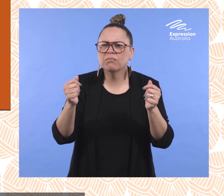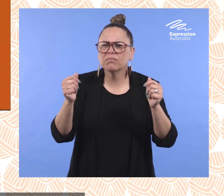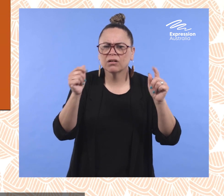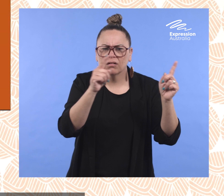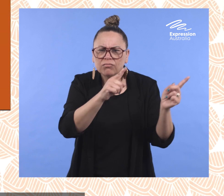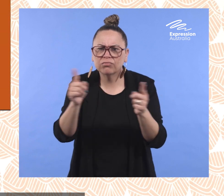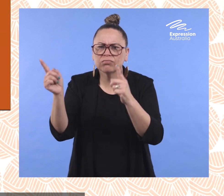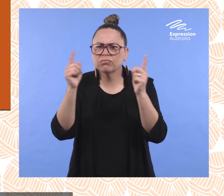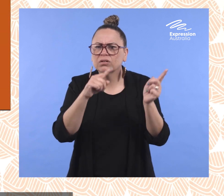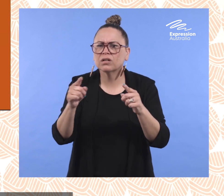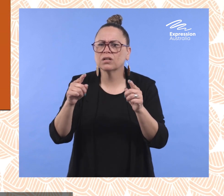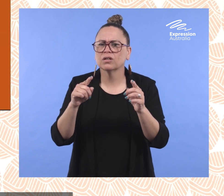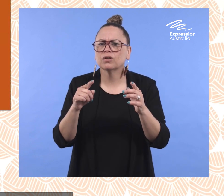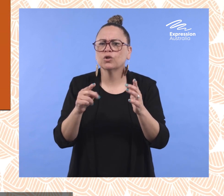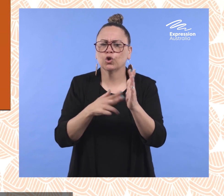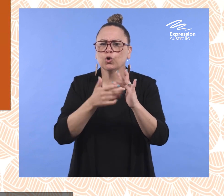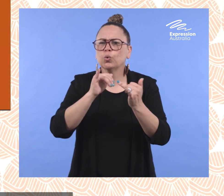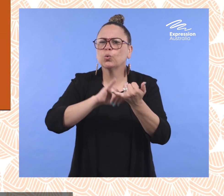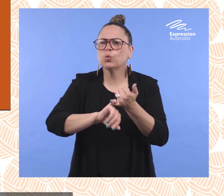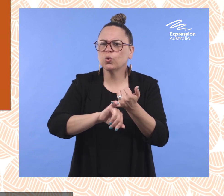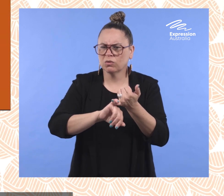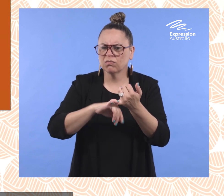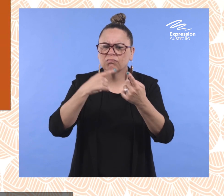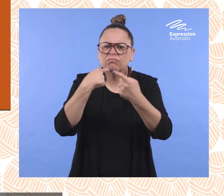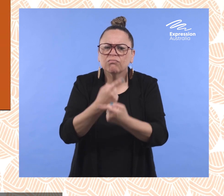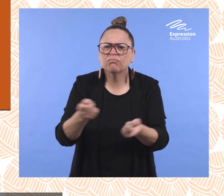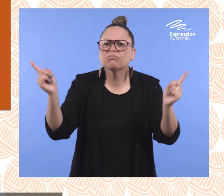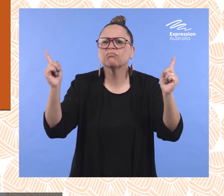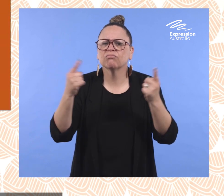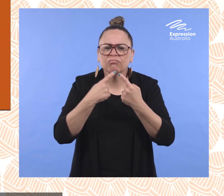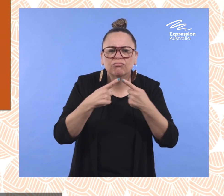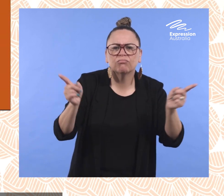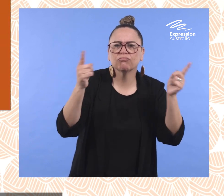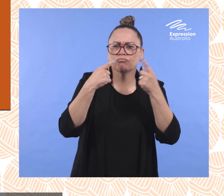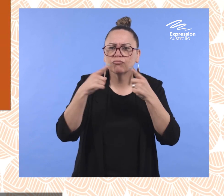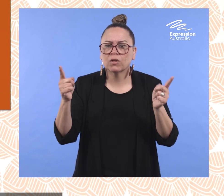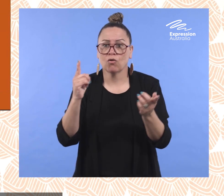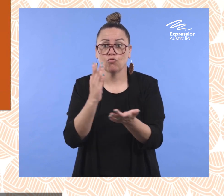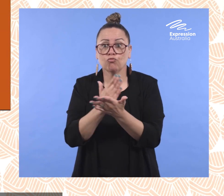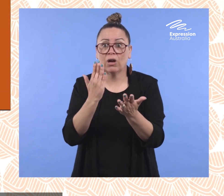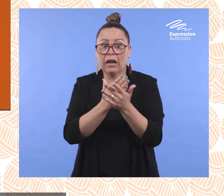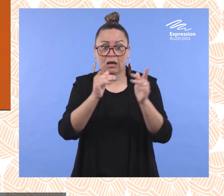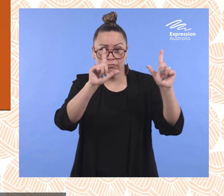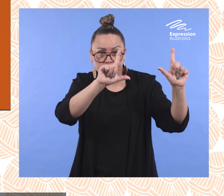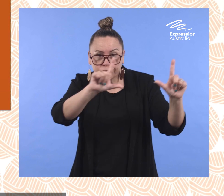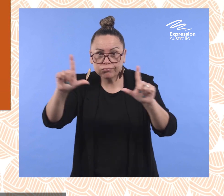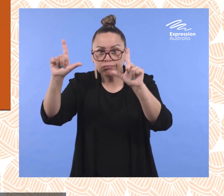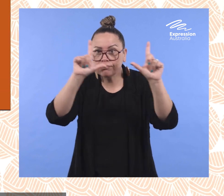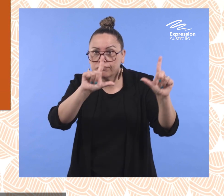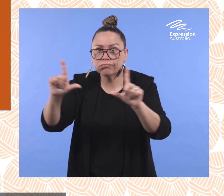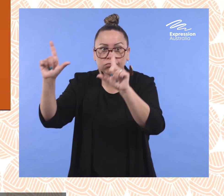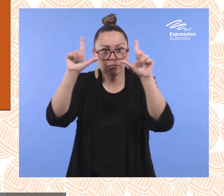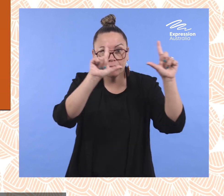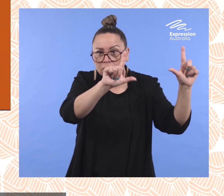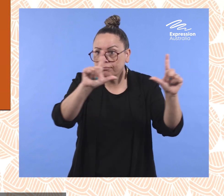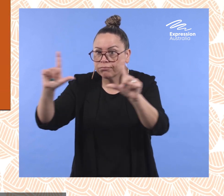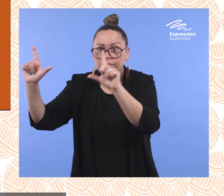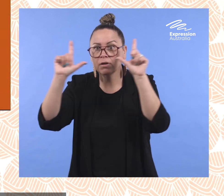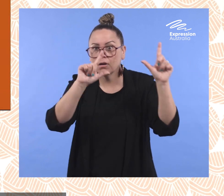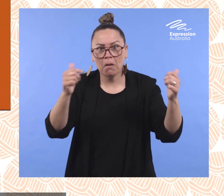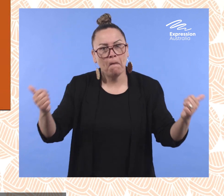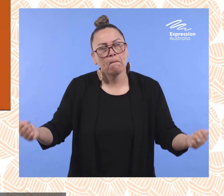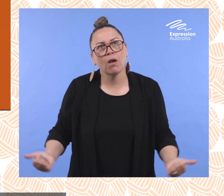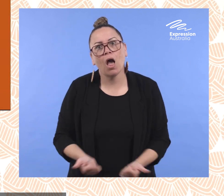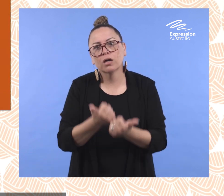the news headlines Top that stories. You would have seen. Yeah. So like we say, this is a very, very much a moving feast.